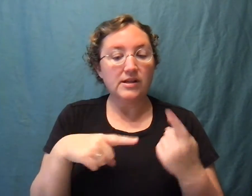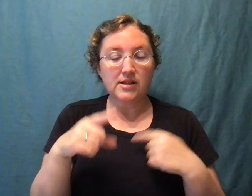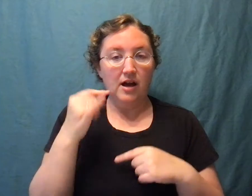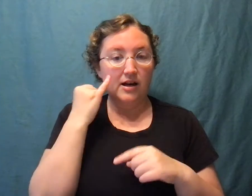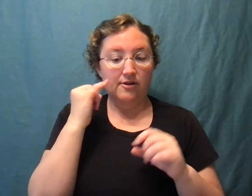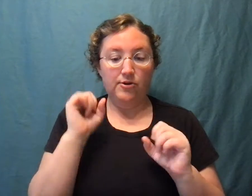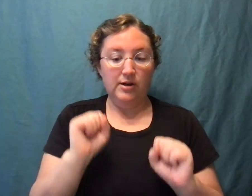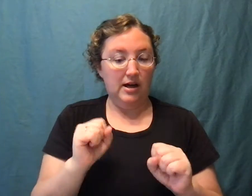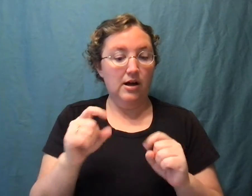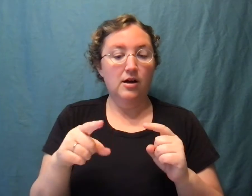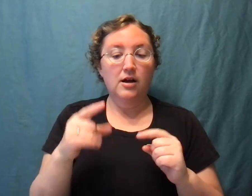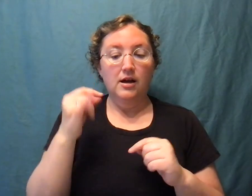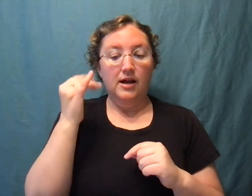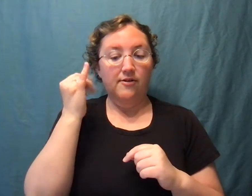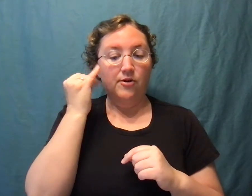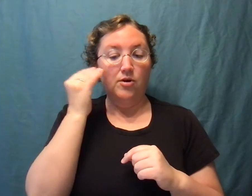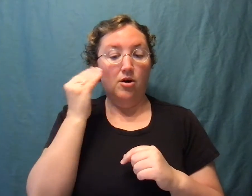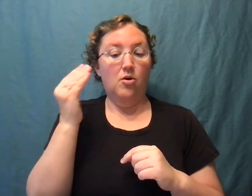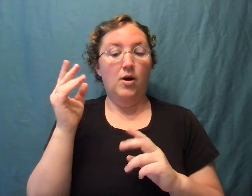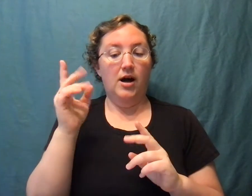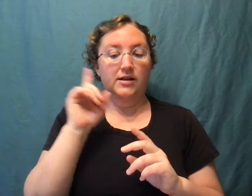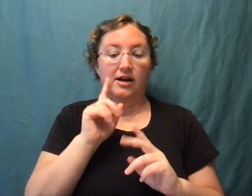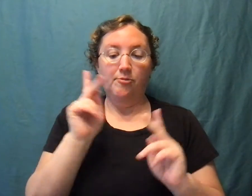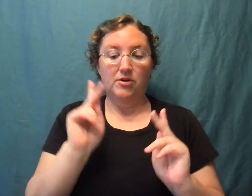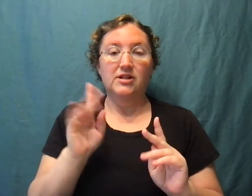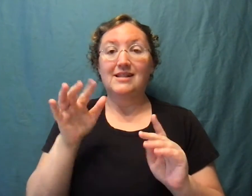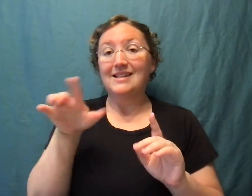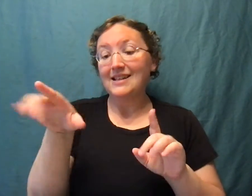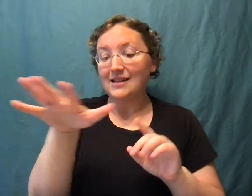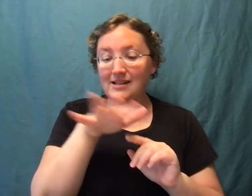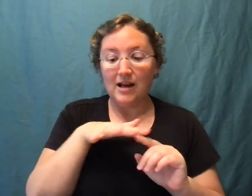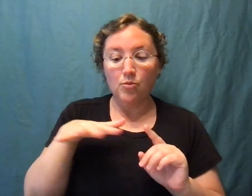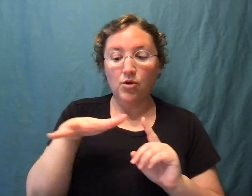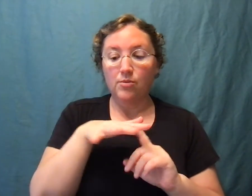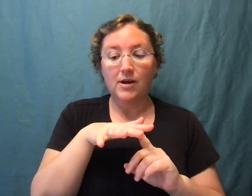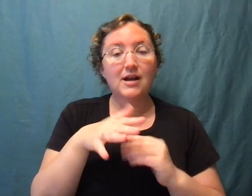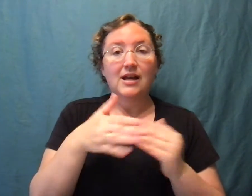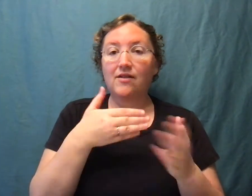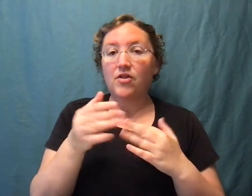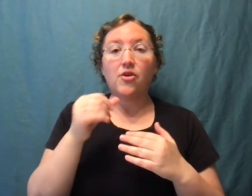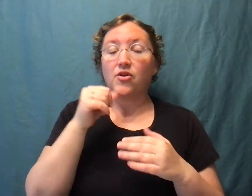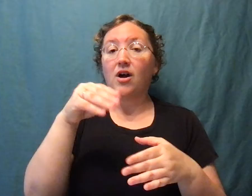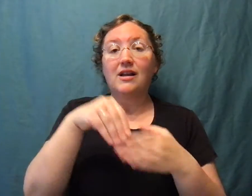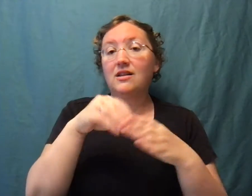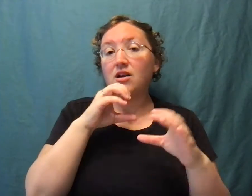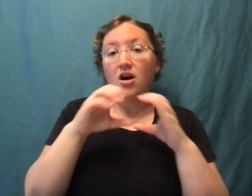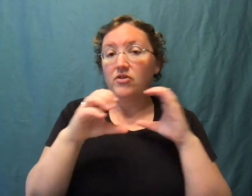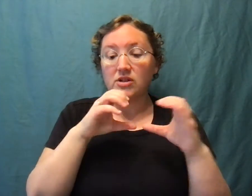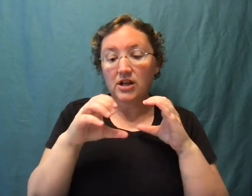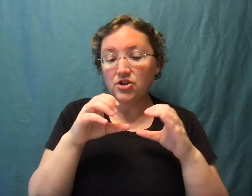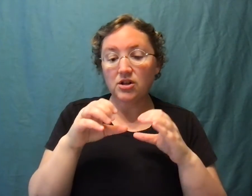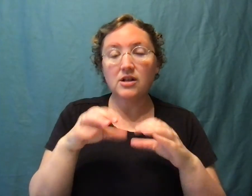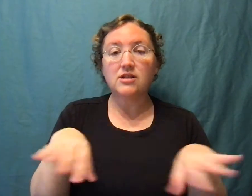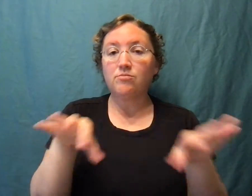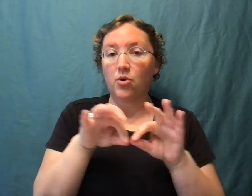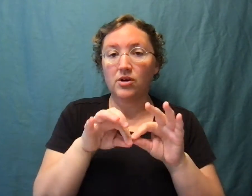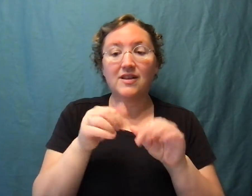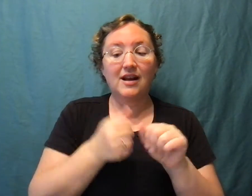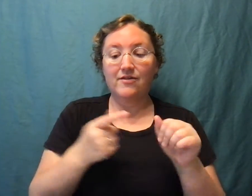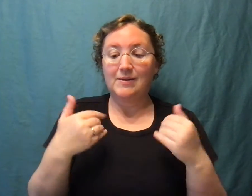sign if you can. If you know a deaf person is in the same room, even though they're not in the conversation, it's important that everybody